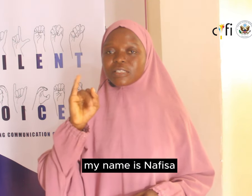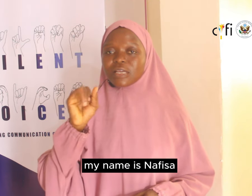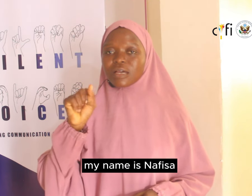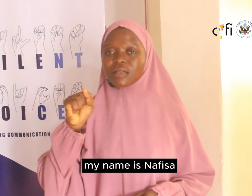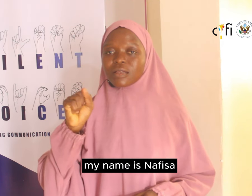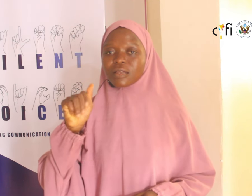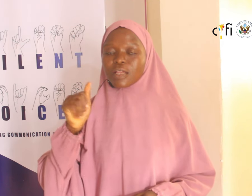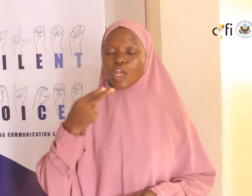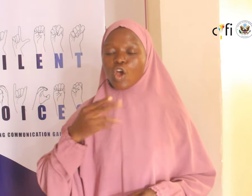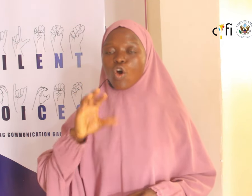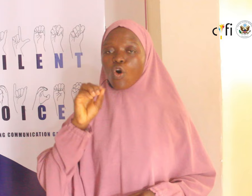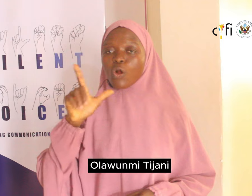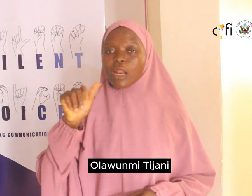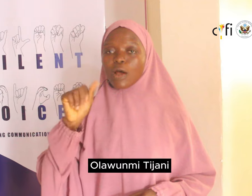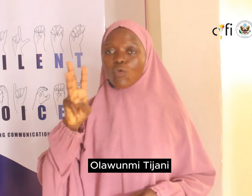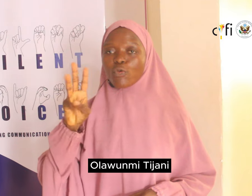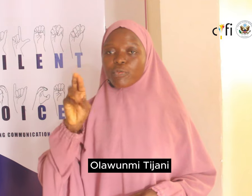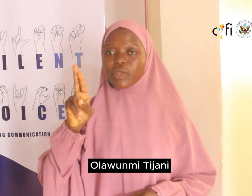Nafisa Olawumi